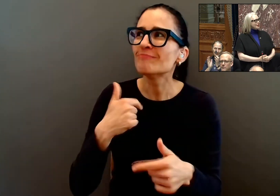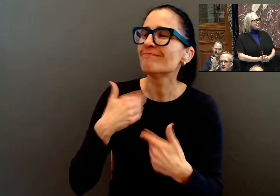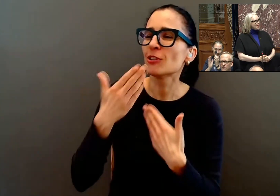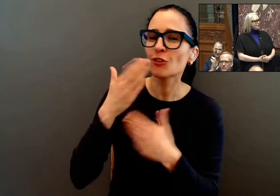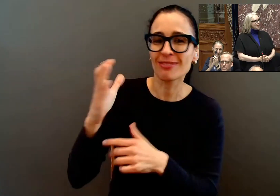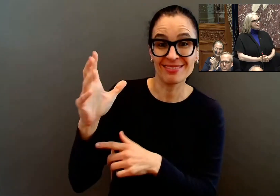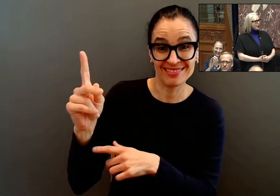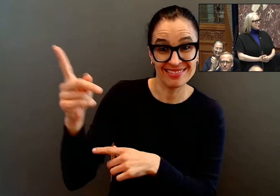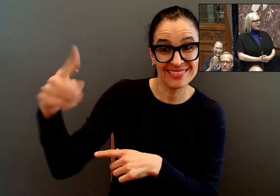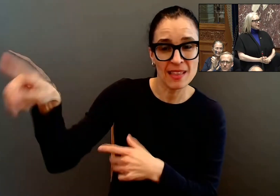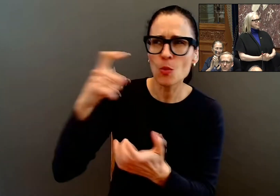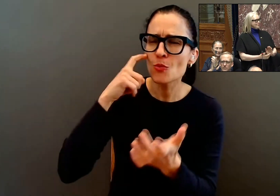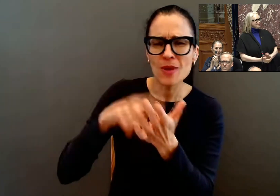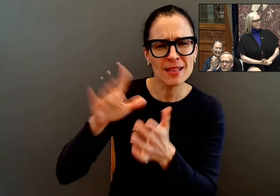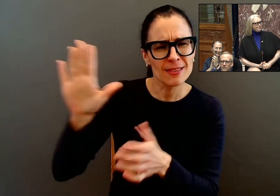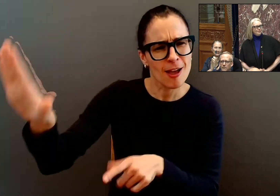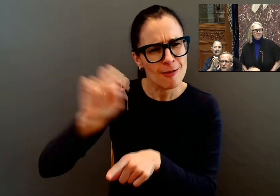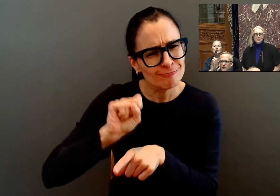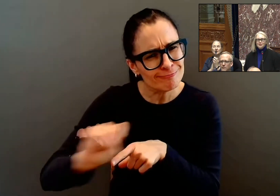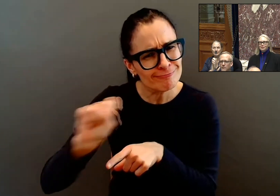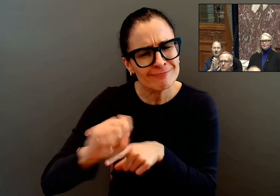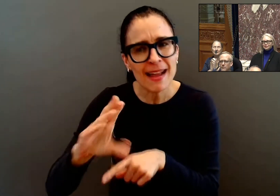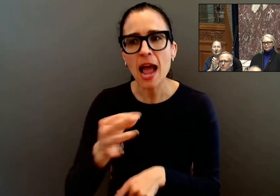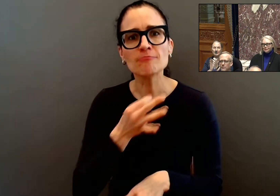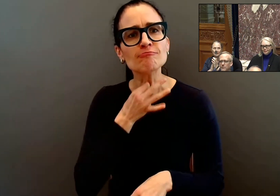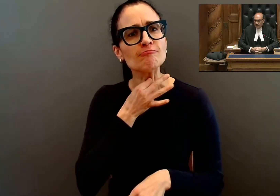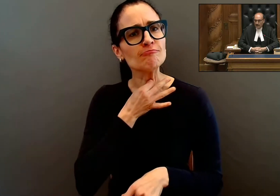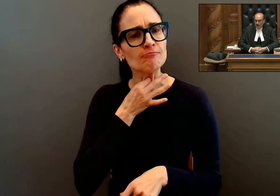these people feel very welcome.